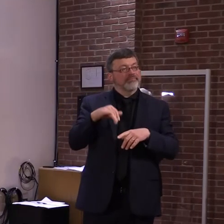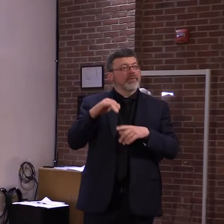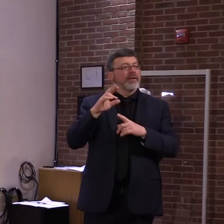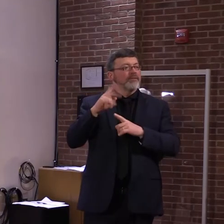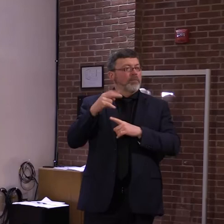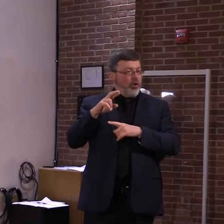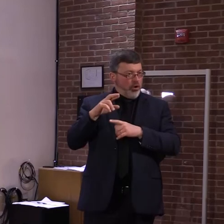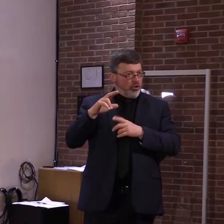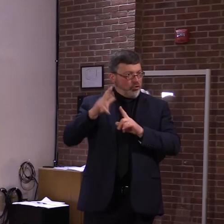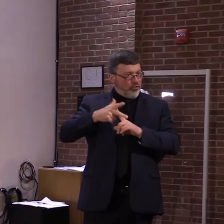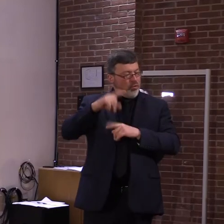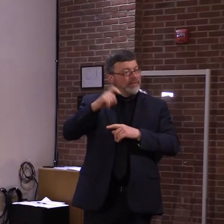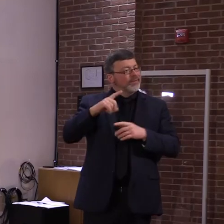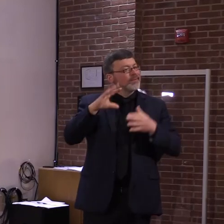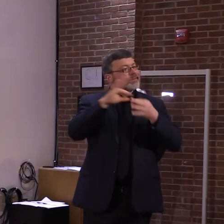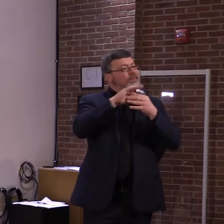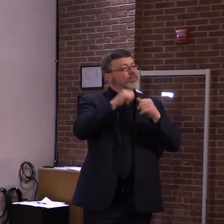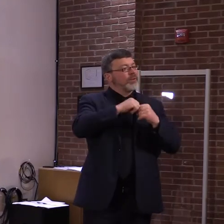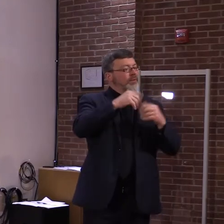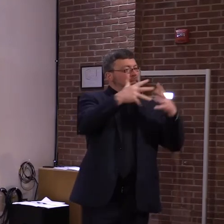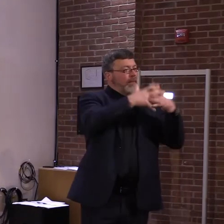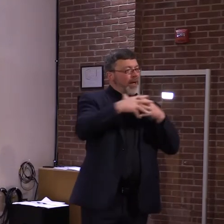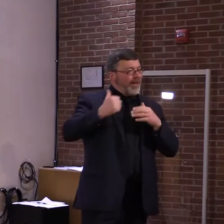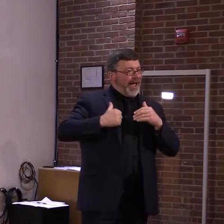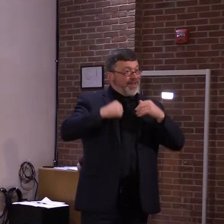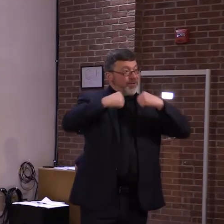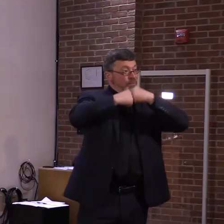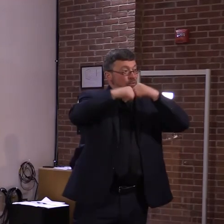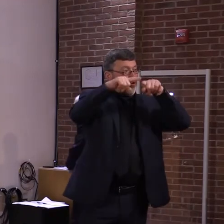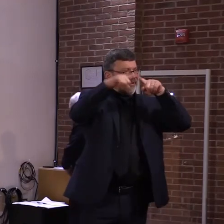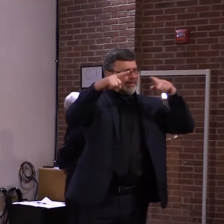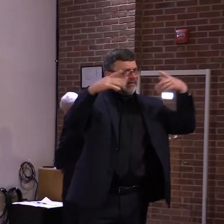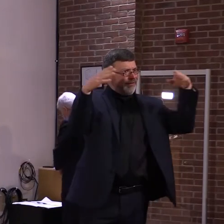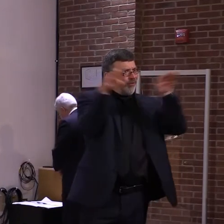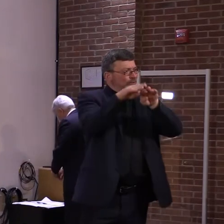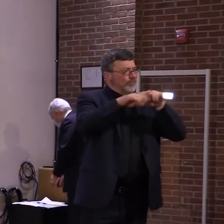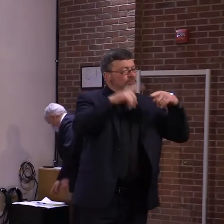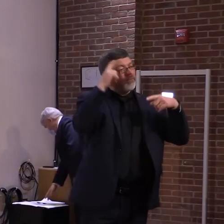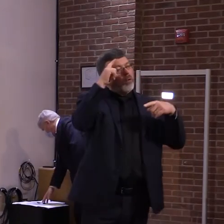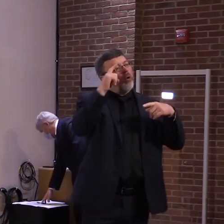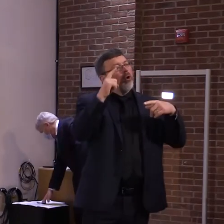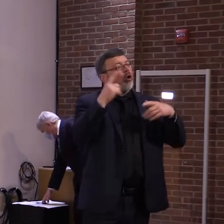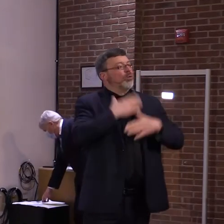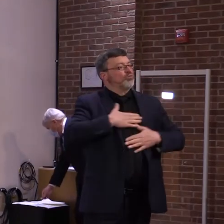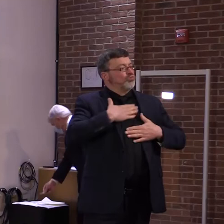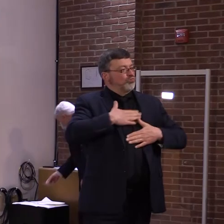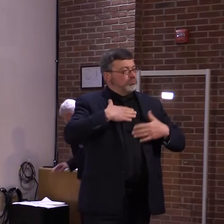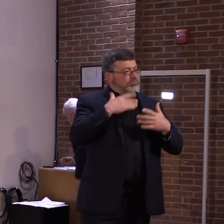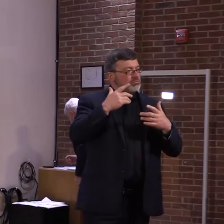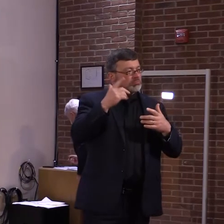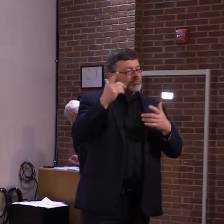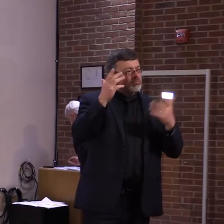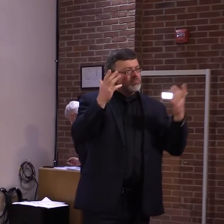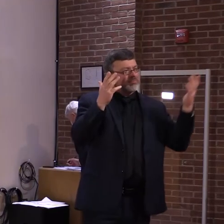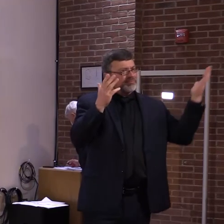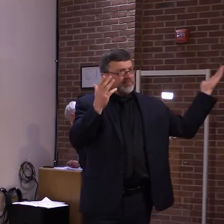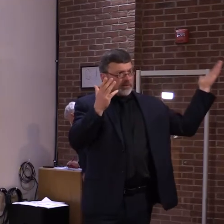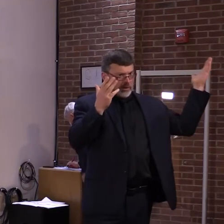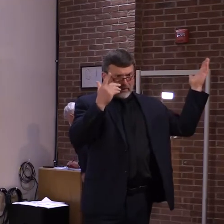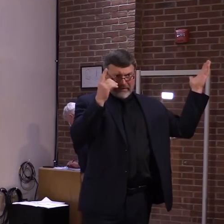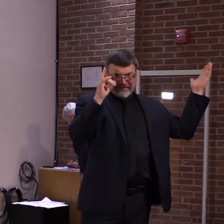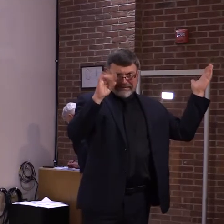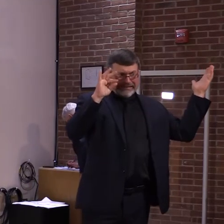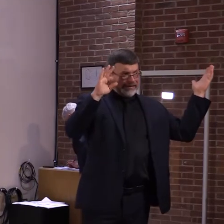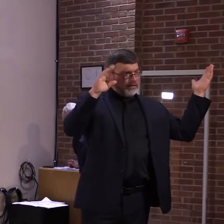any indication from the delegation or from the White House or anyone in the federal government about when that might be opening back up.